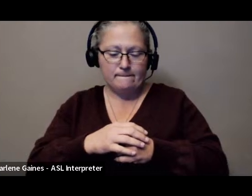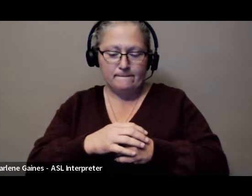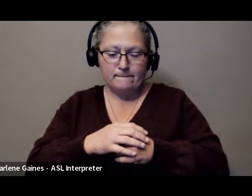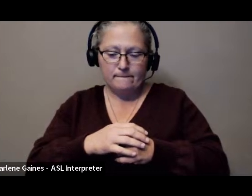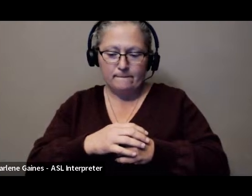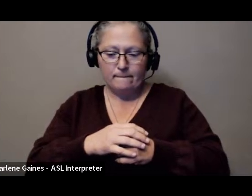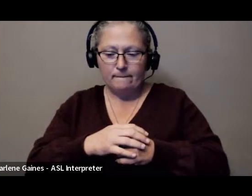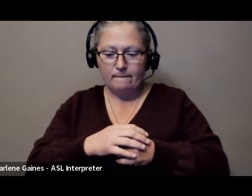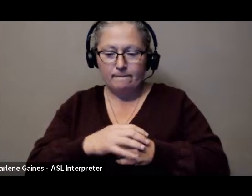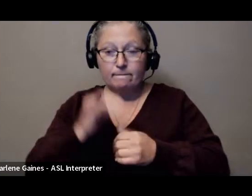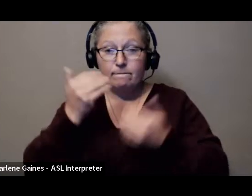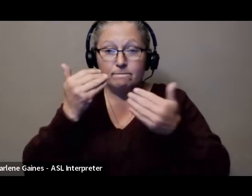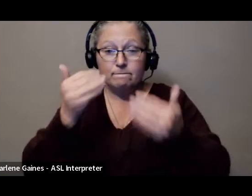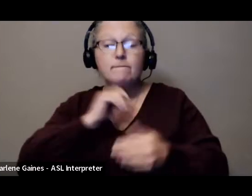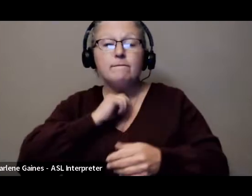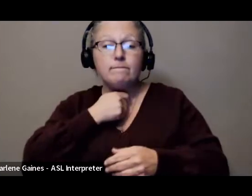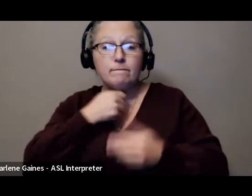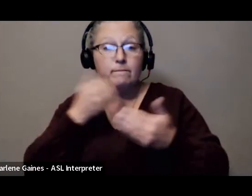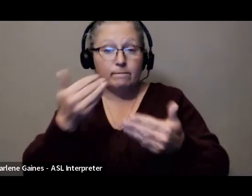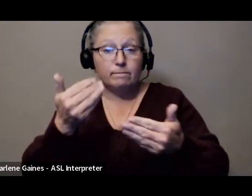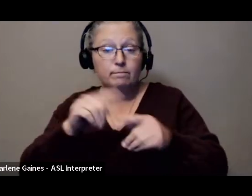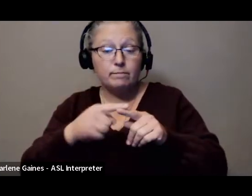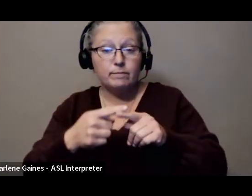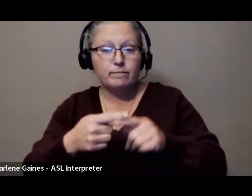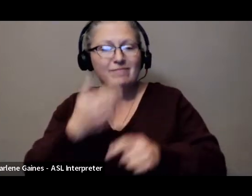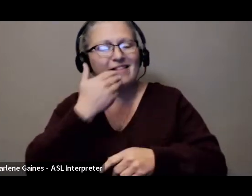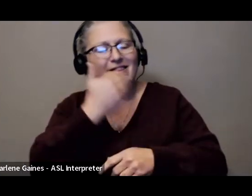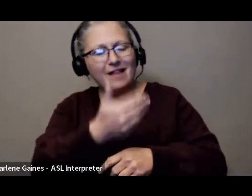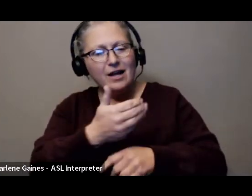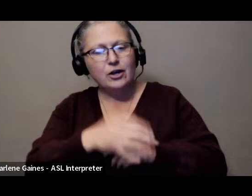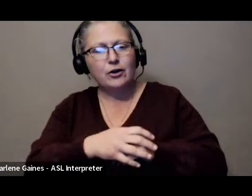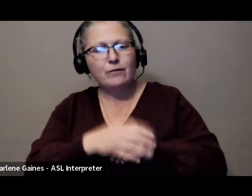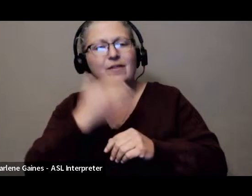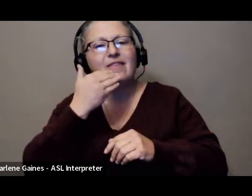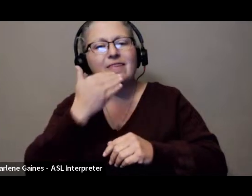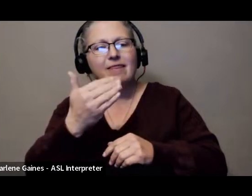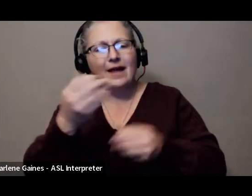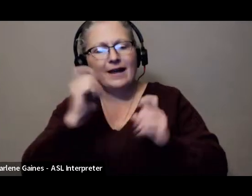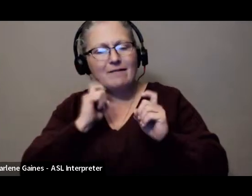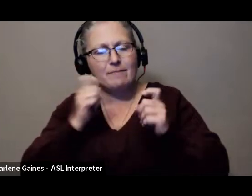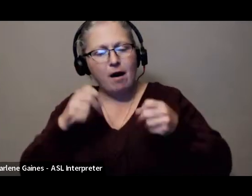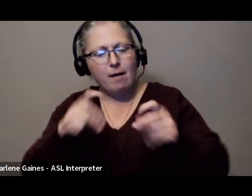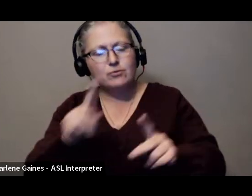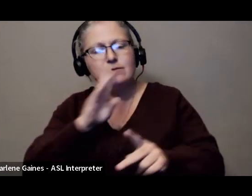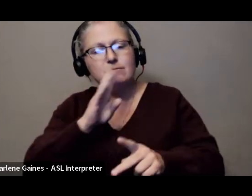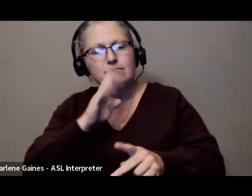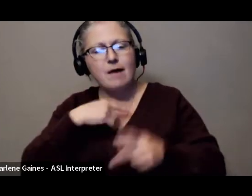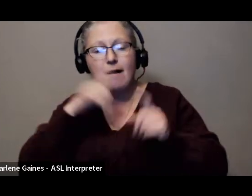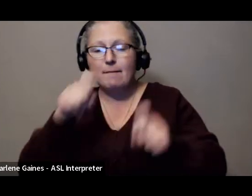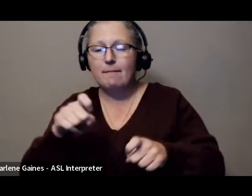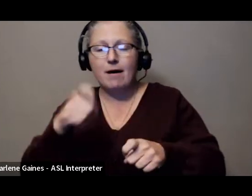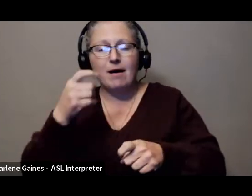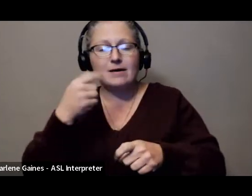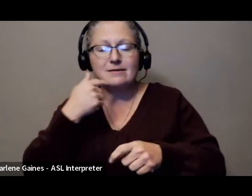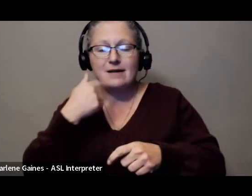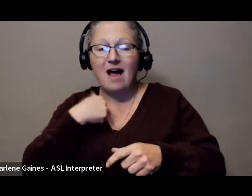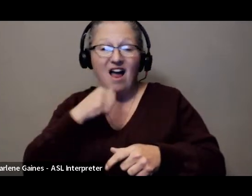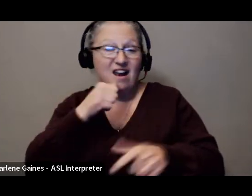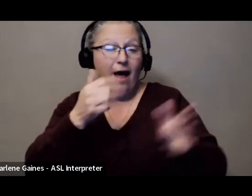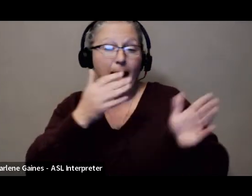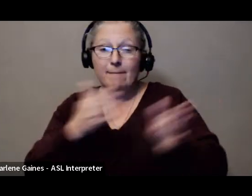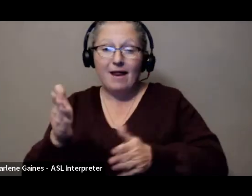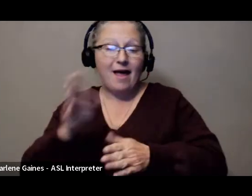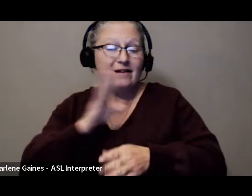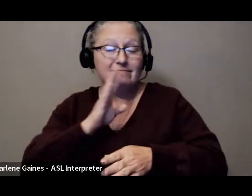You may unmute and begin. Thank you. Thank you for the opportunity to speak. I must say I wasn't planning